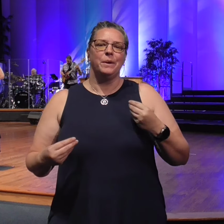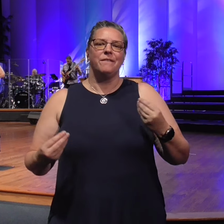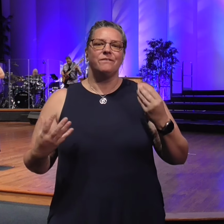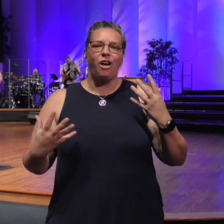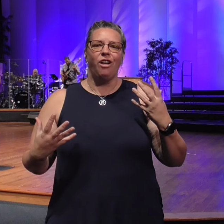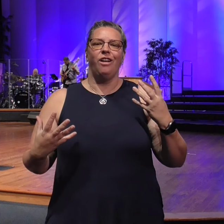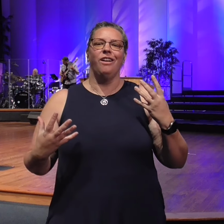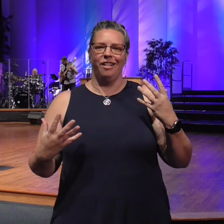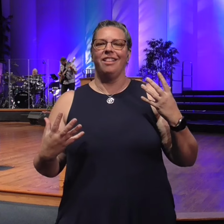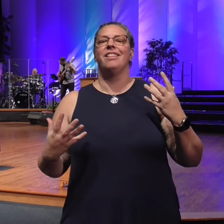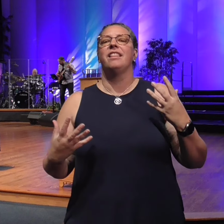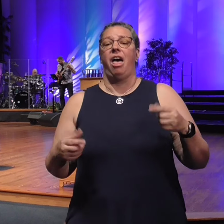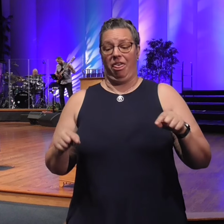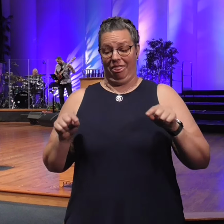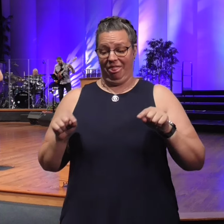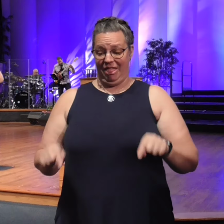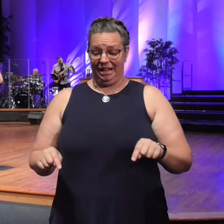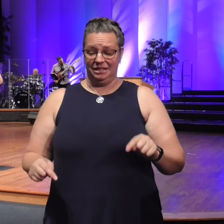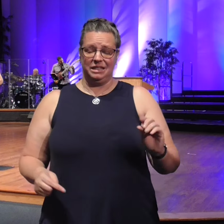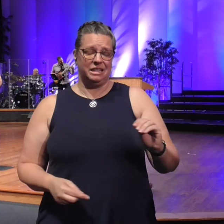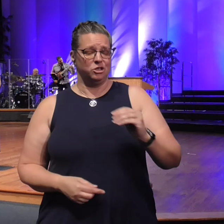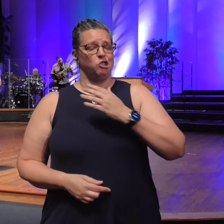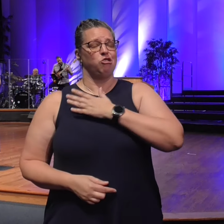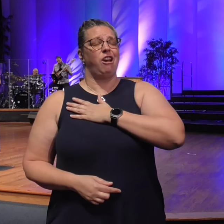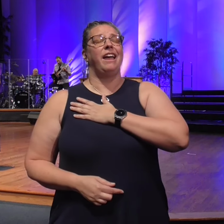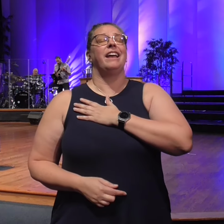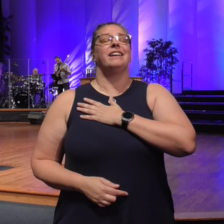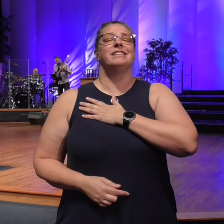And this is grace, an